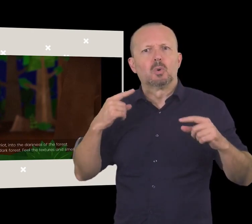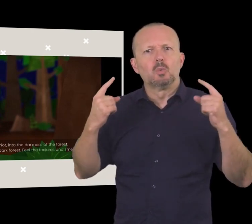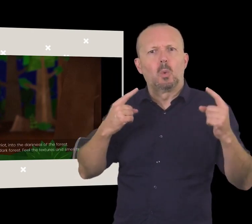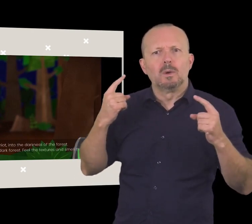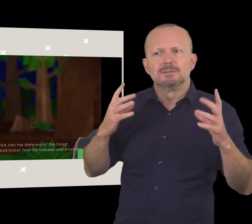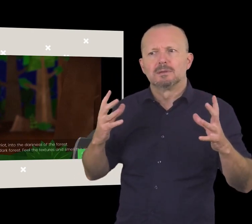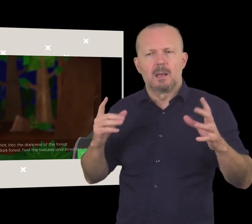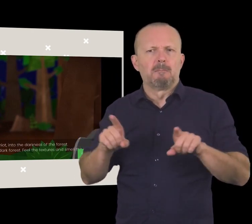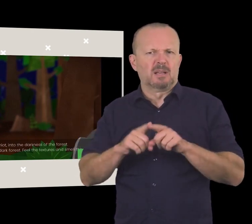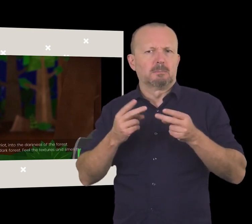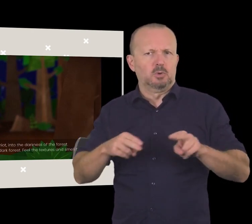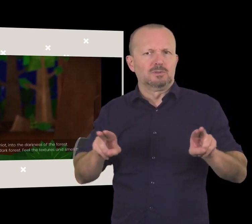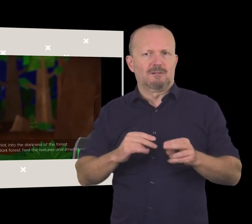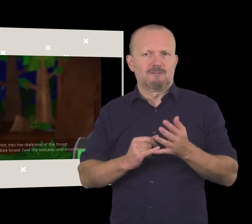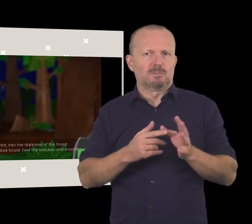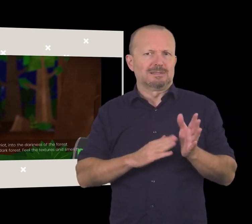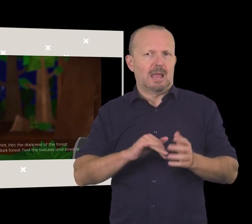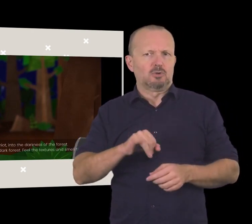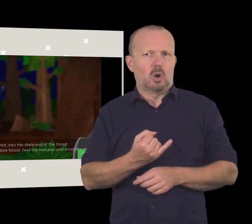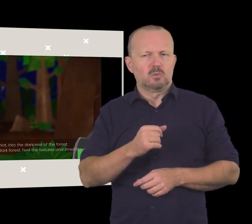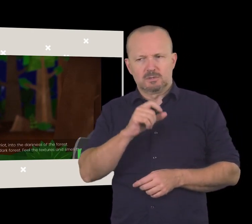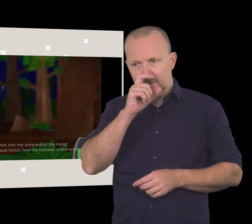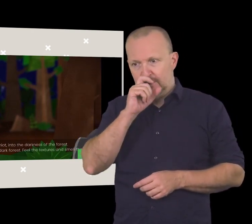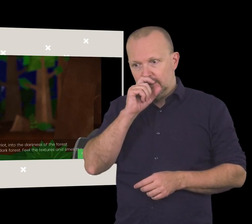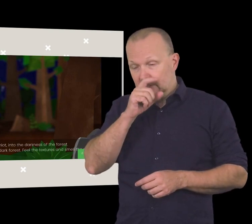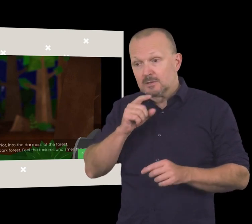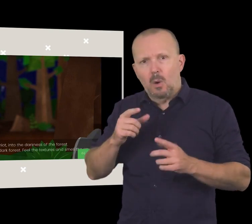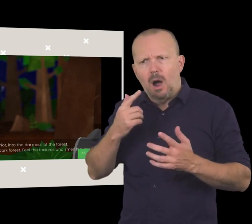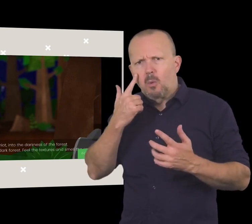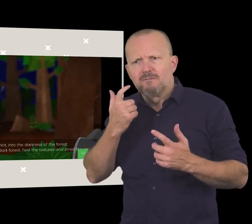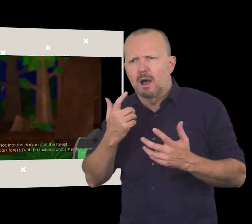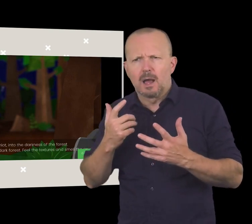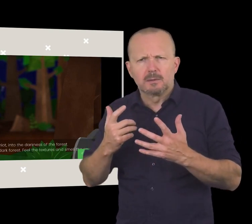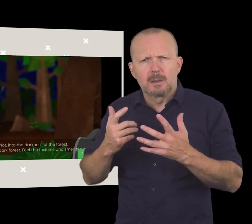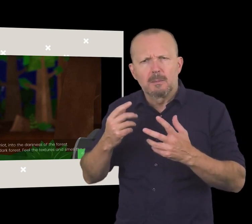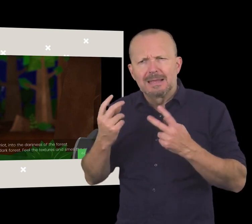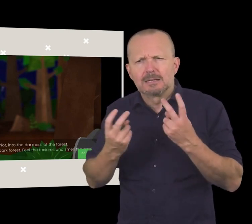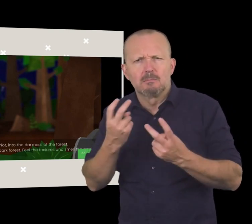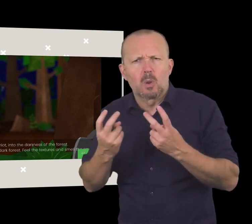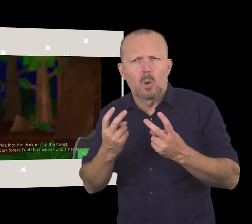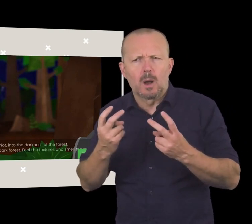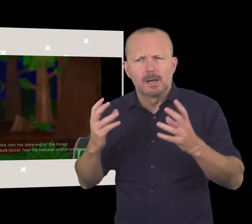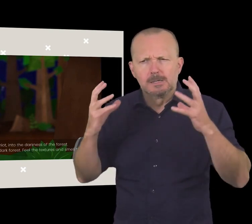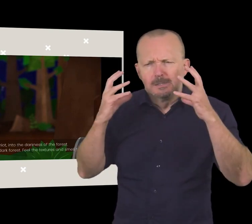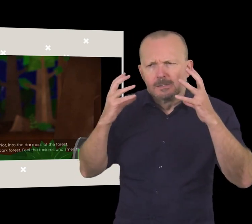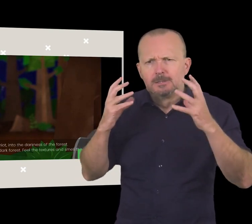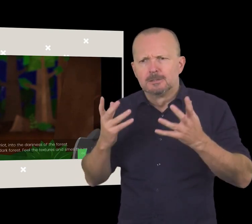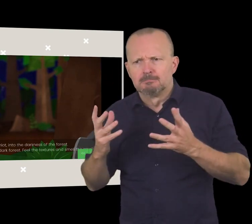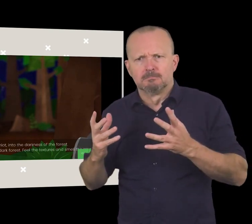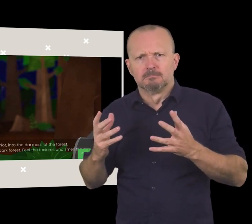bush, as well as music made by Sam Jones. And I'm just going to explore some of